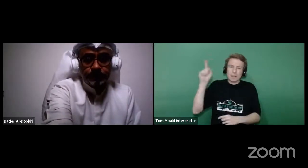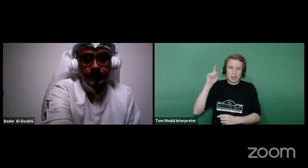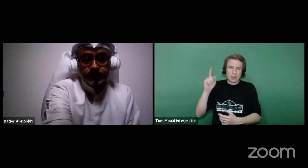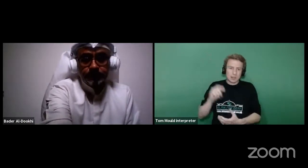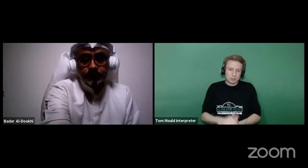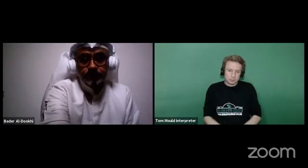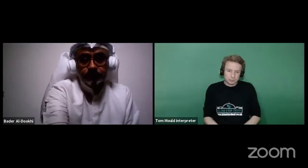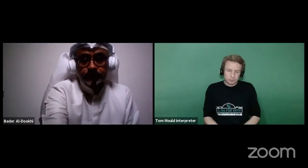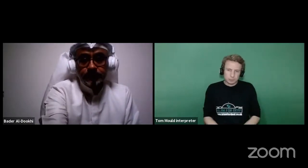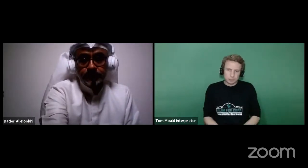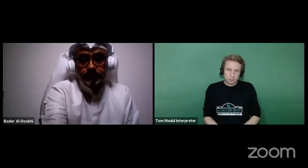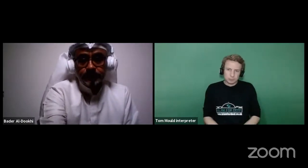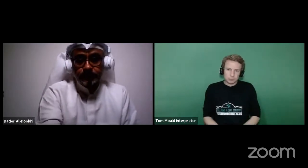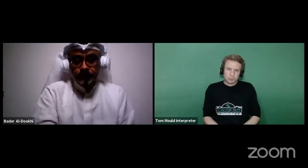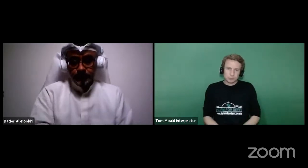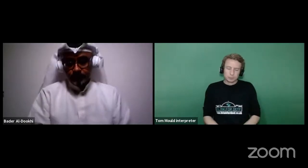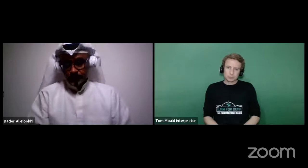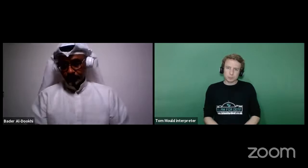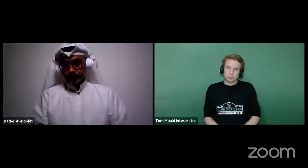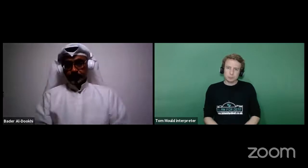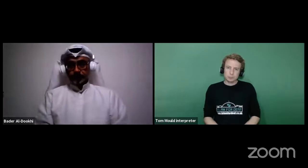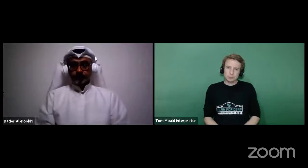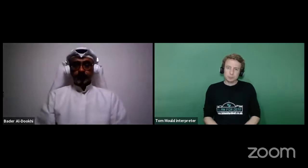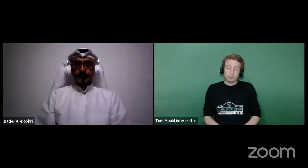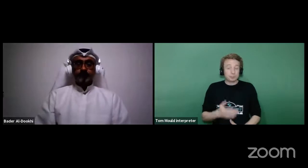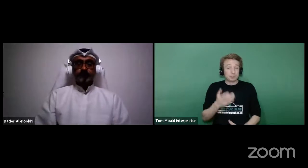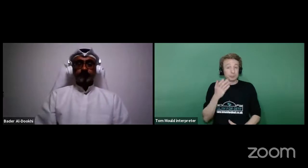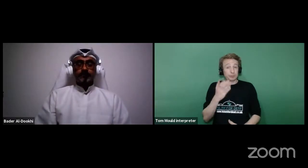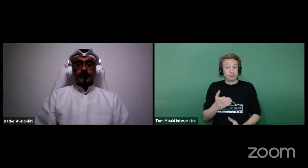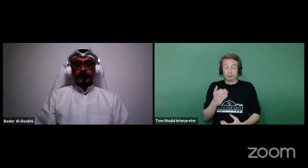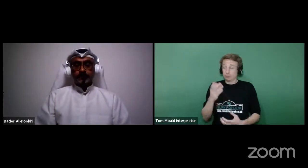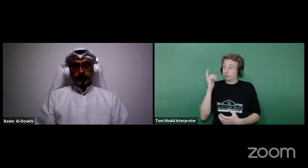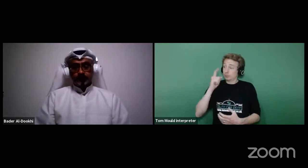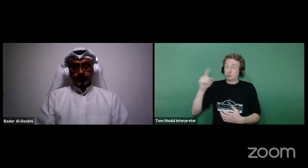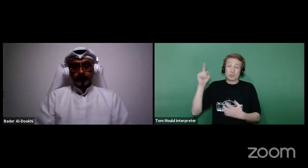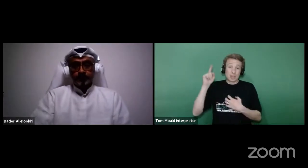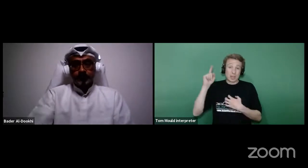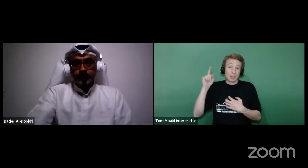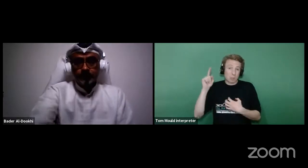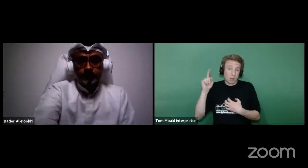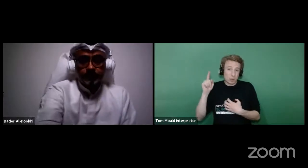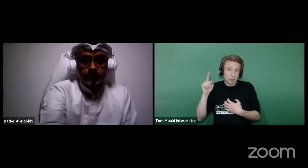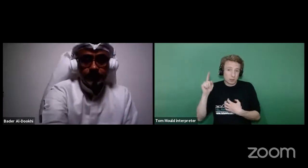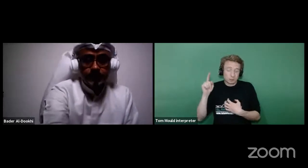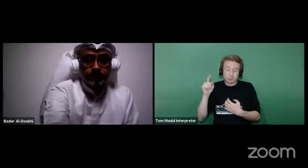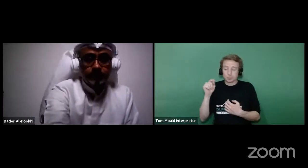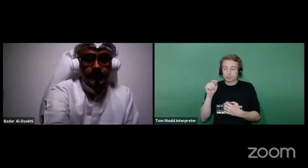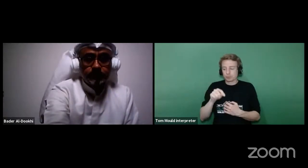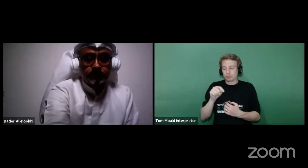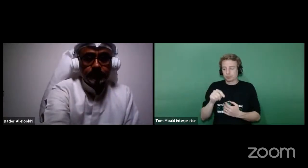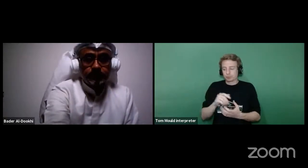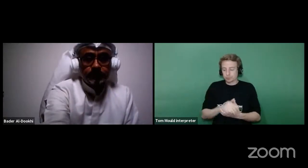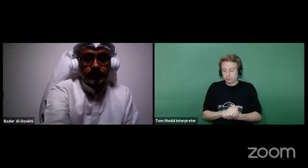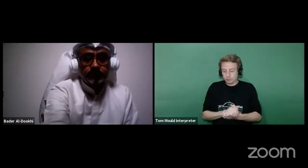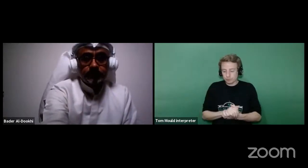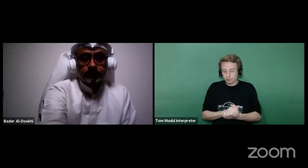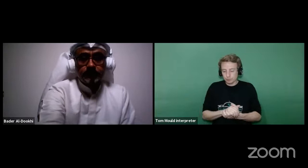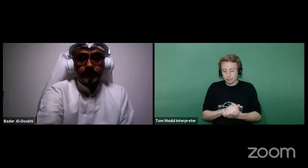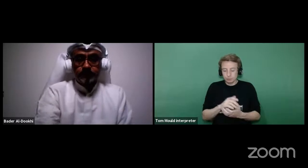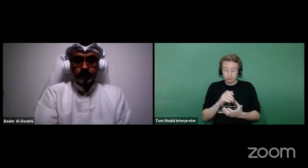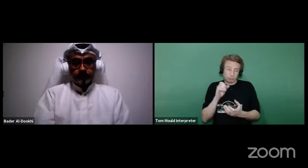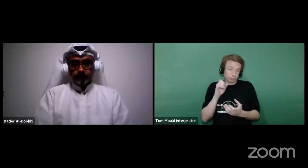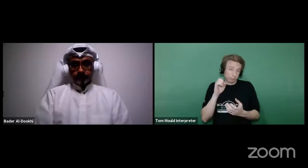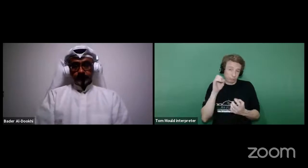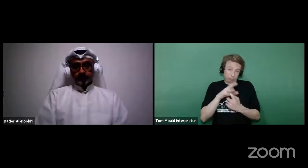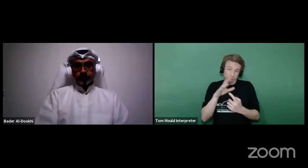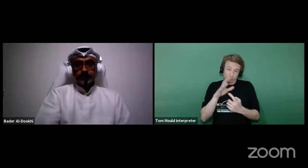this principle of awareness of Allah, this is at the center of